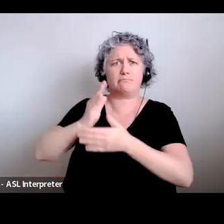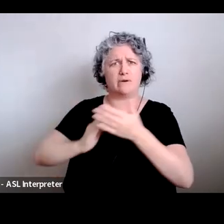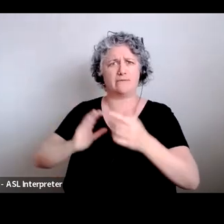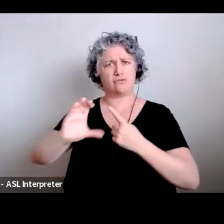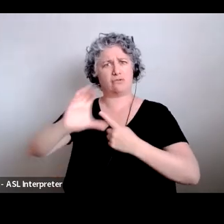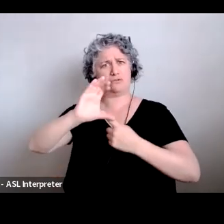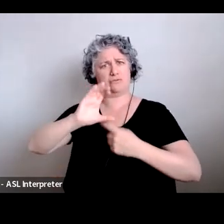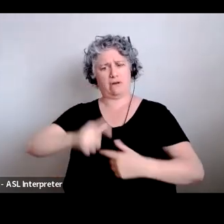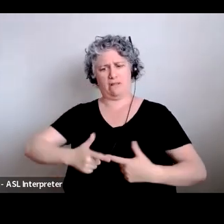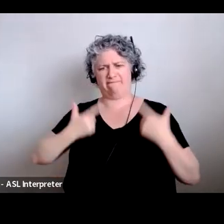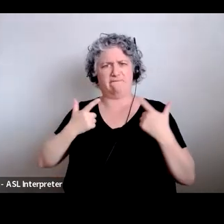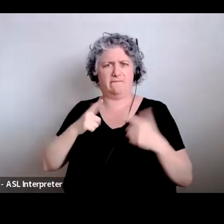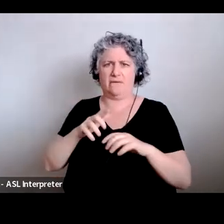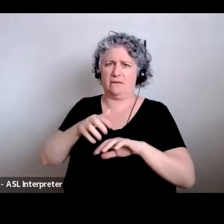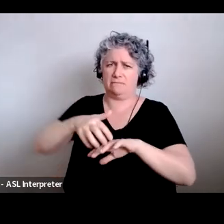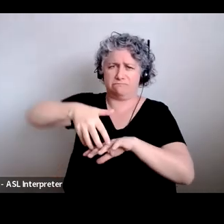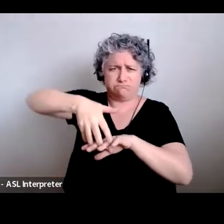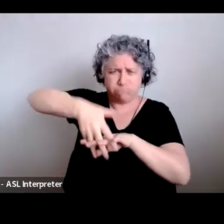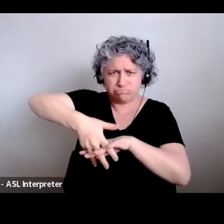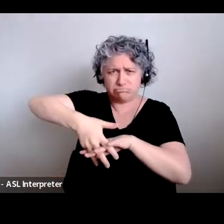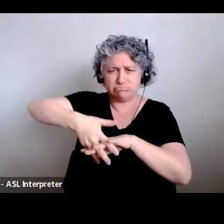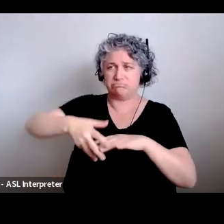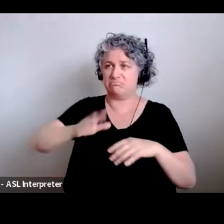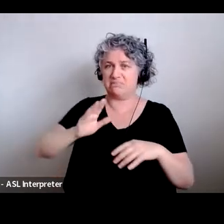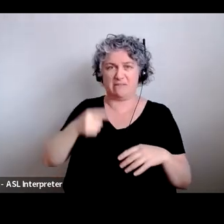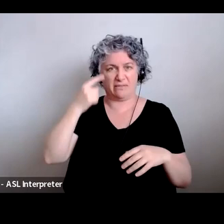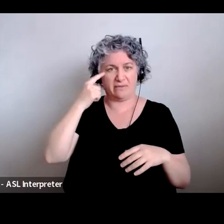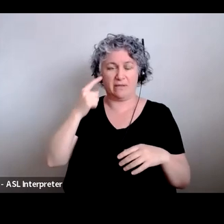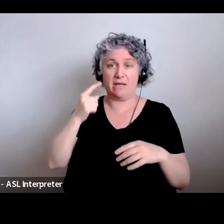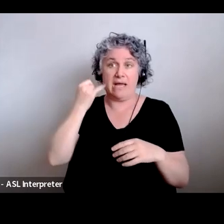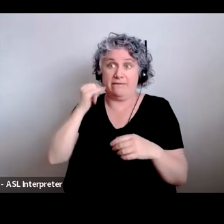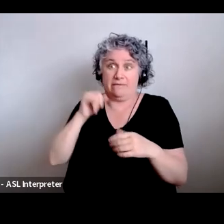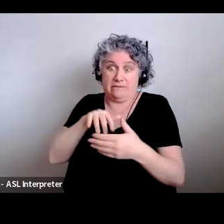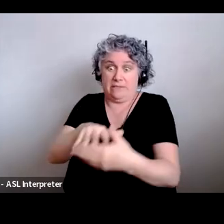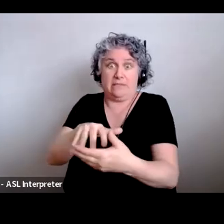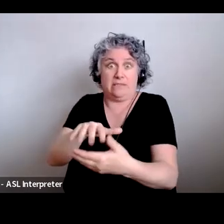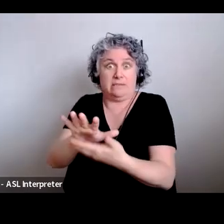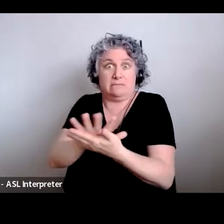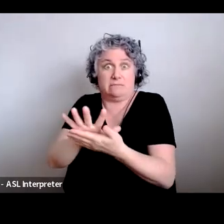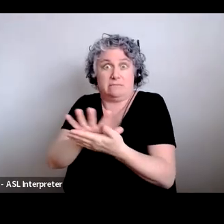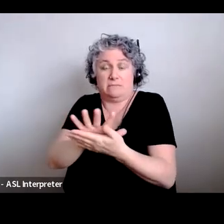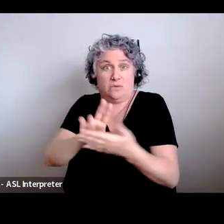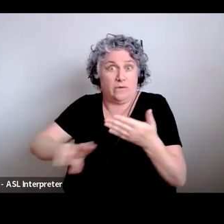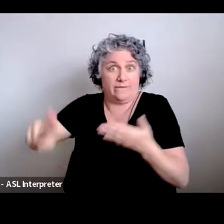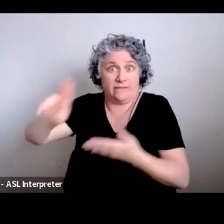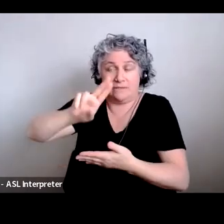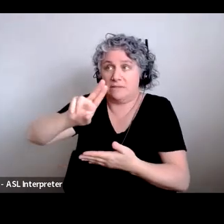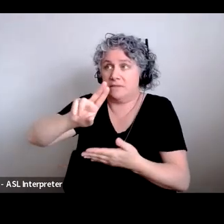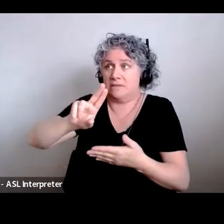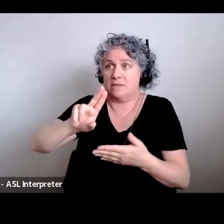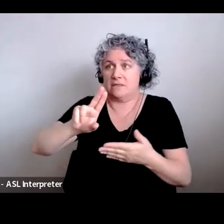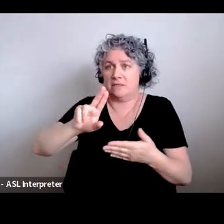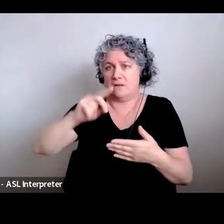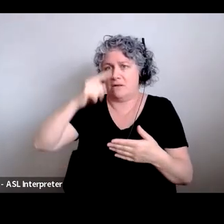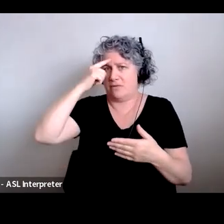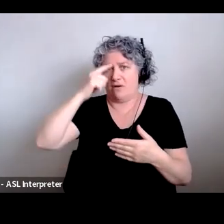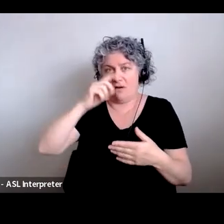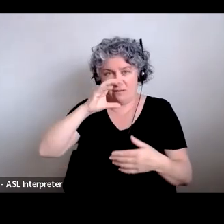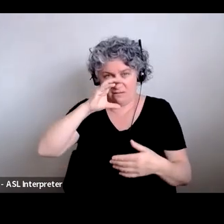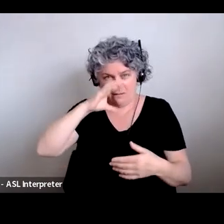lives, and they wouldn't think twice. If you went to study cinema at a university, that wouldn't be thought of as